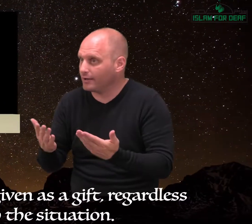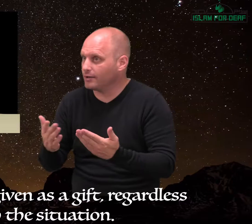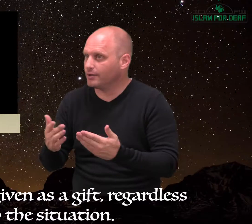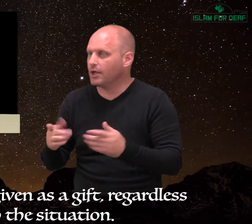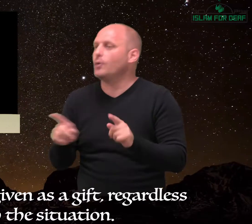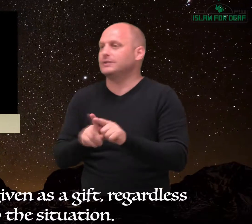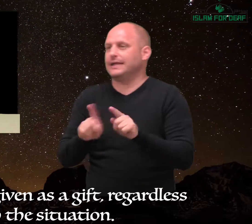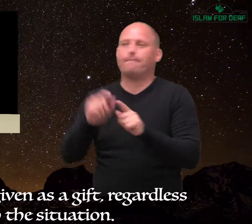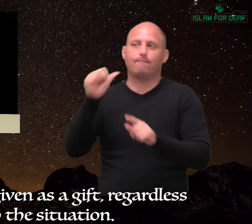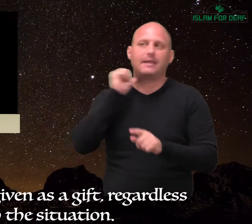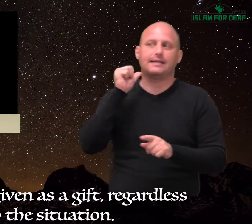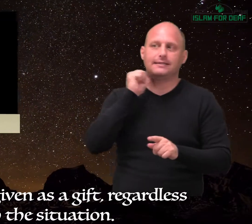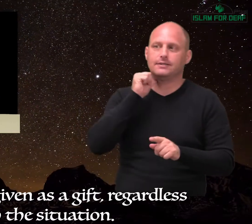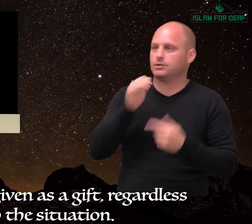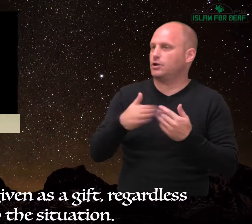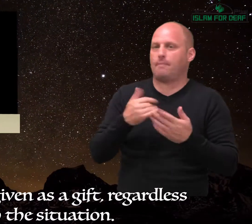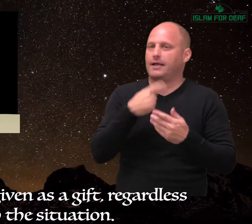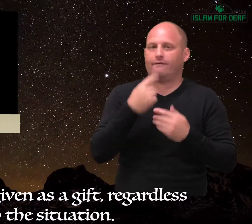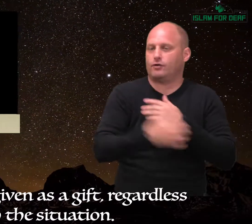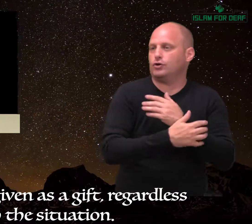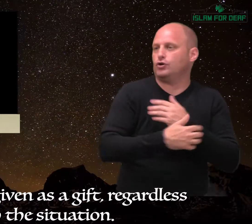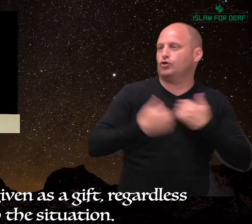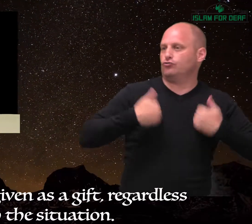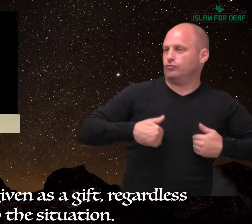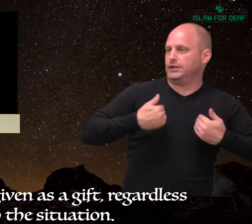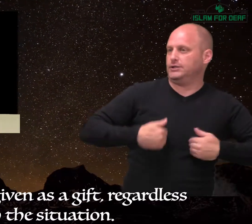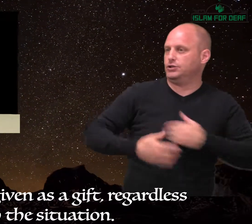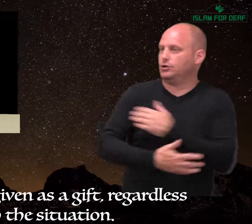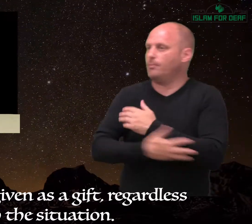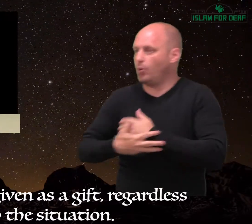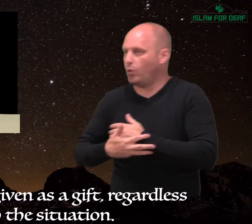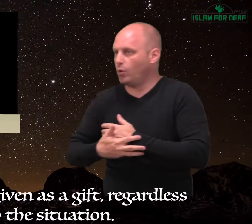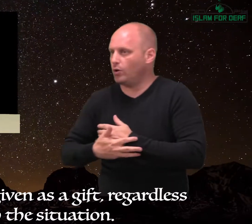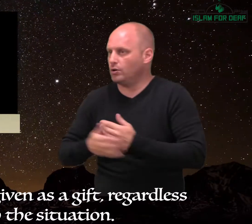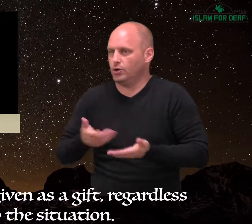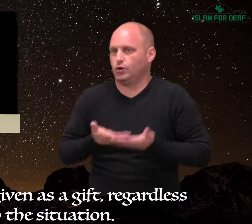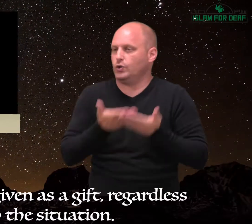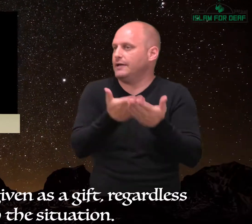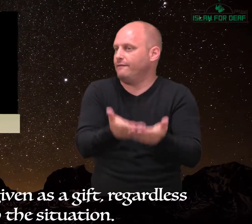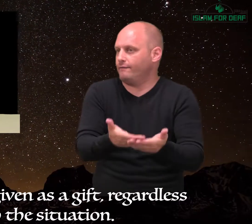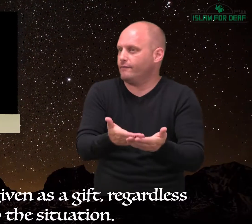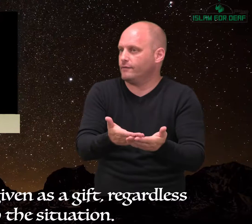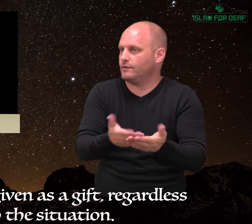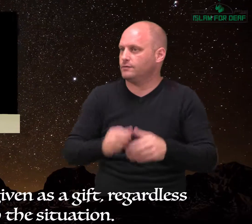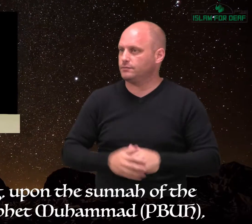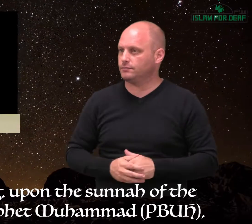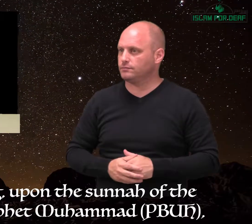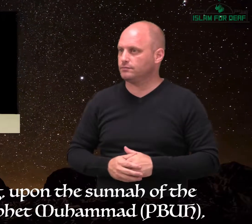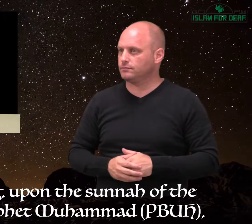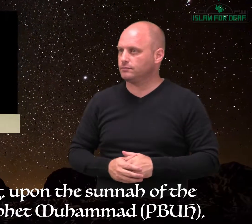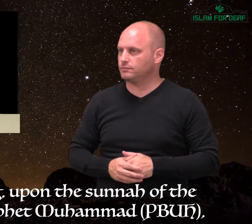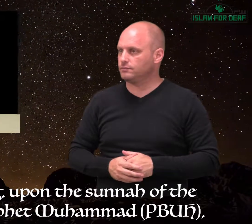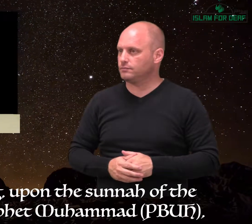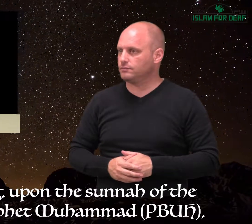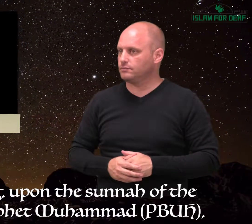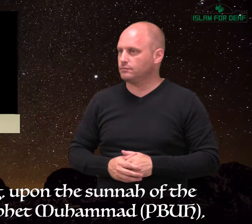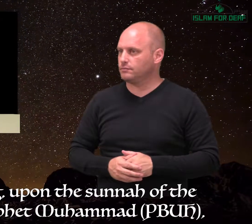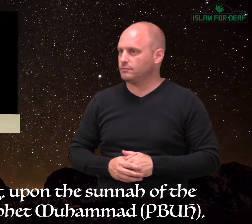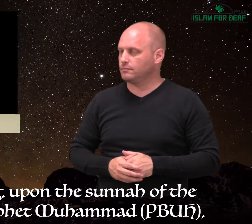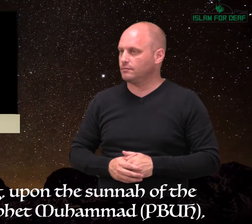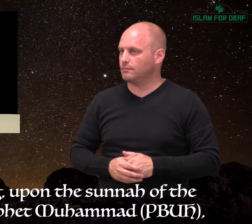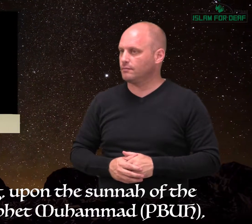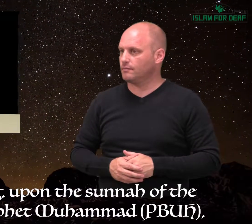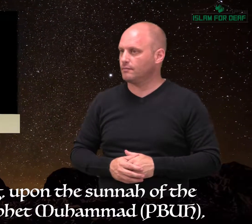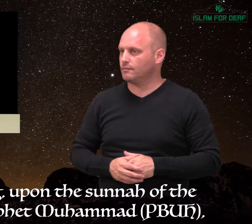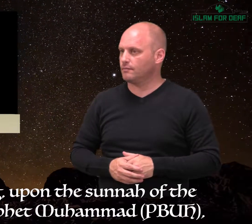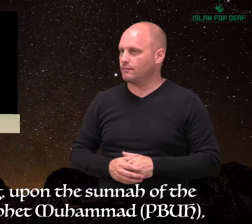So regardless of... Regardless, yes, regardless of their situation. Yeah. Yeah. And again, you know, it will be